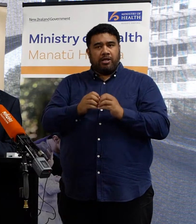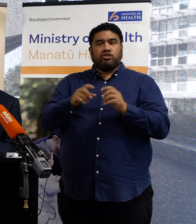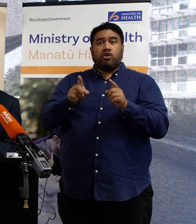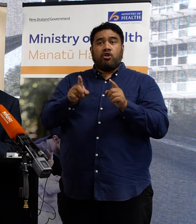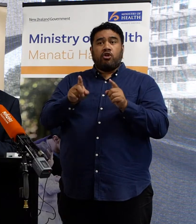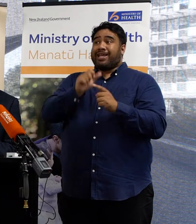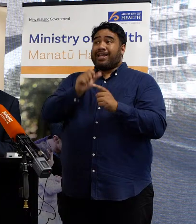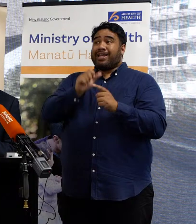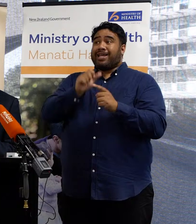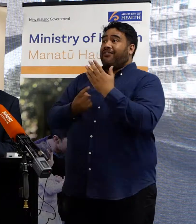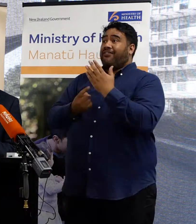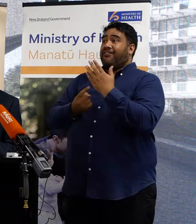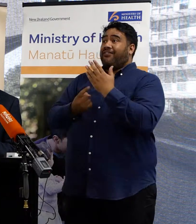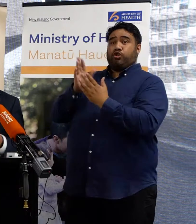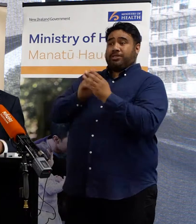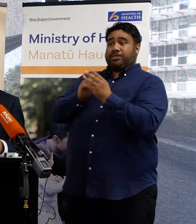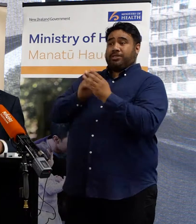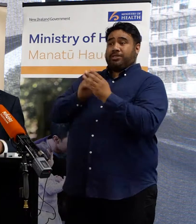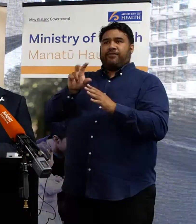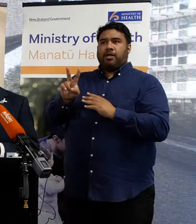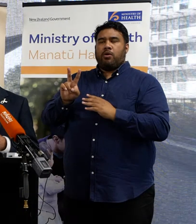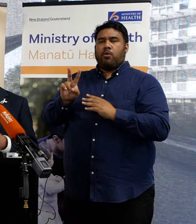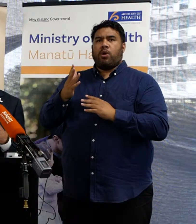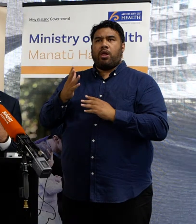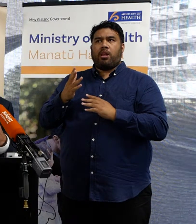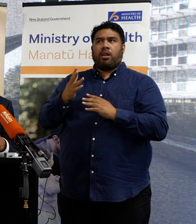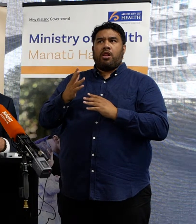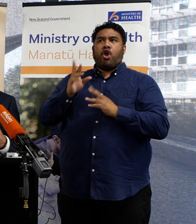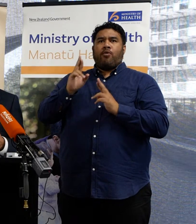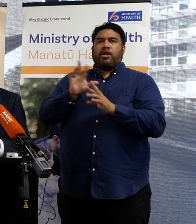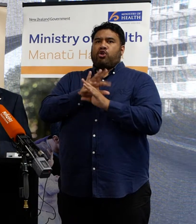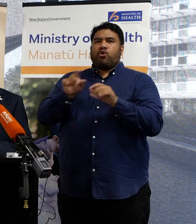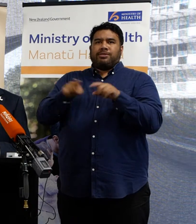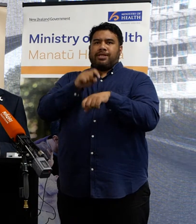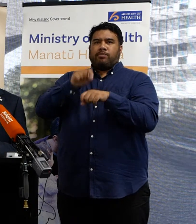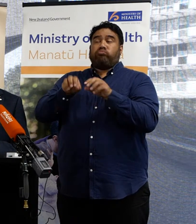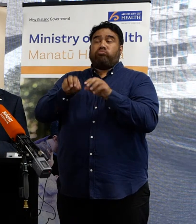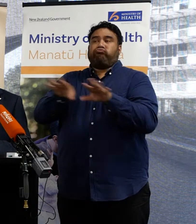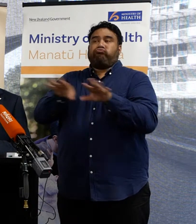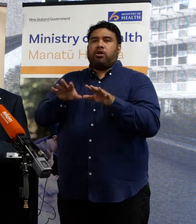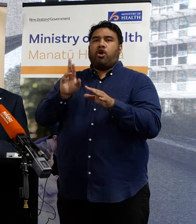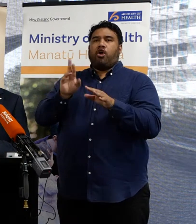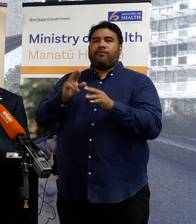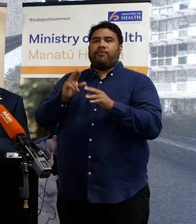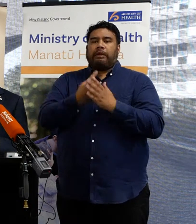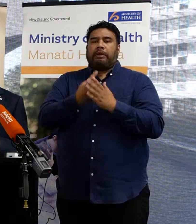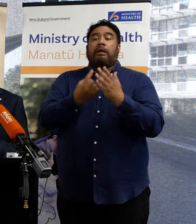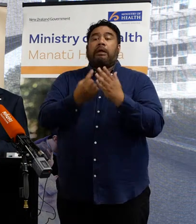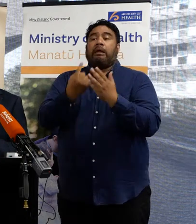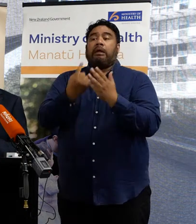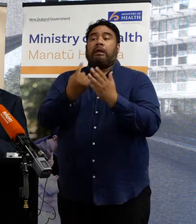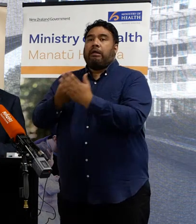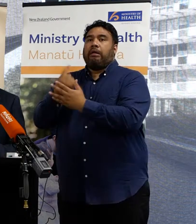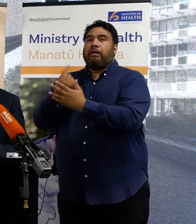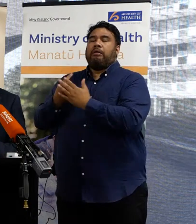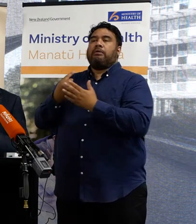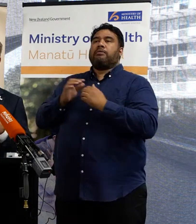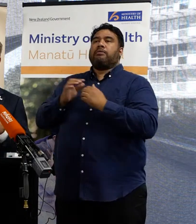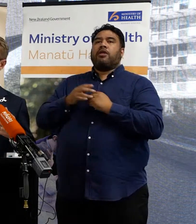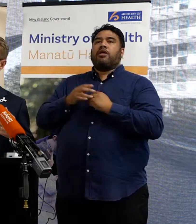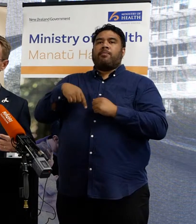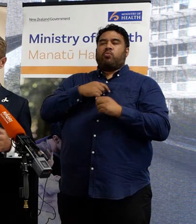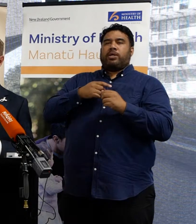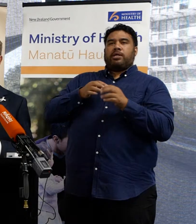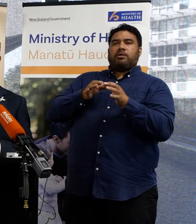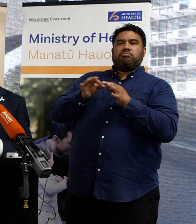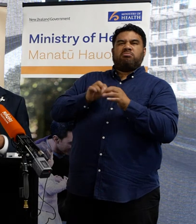do get an outbreak here, we're not getting it all at once. And so that's where the public health measures come to the fore and are